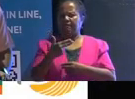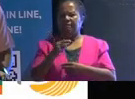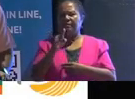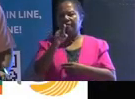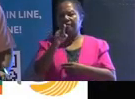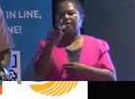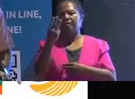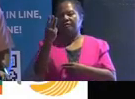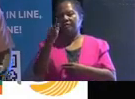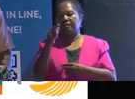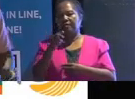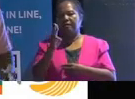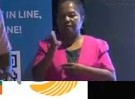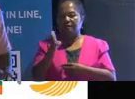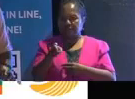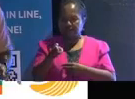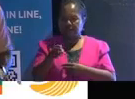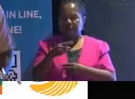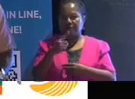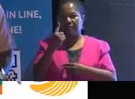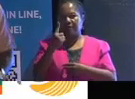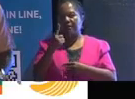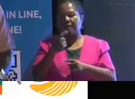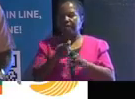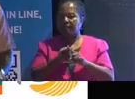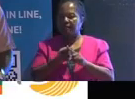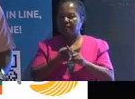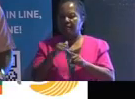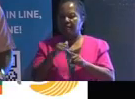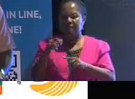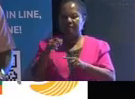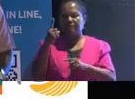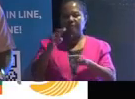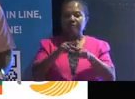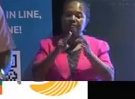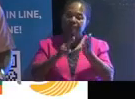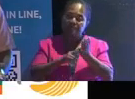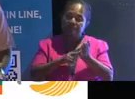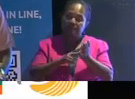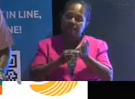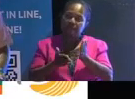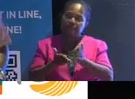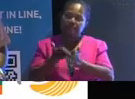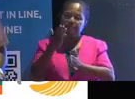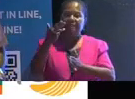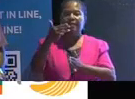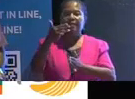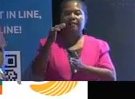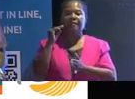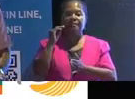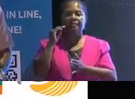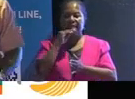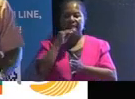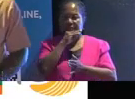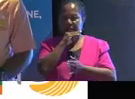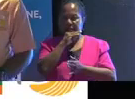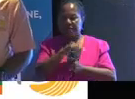58.38 plus 30 toya for each 1 kina, by which the fortnightly salary exceeds 900 kina.